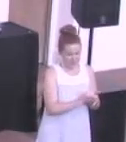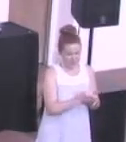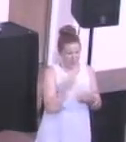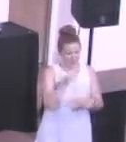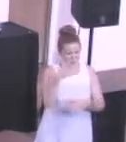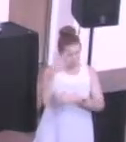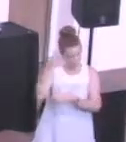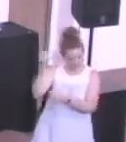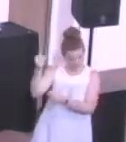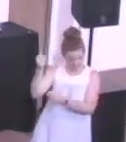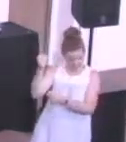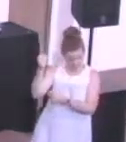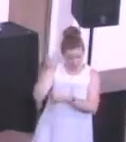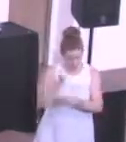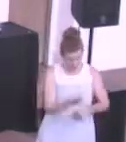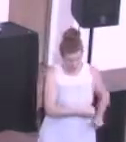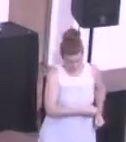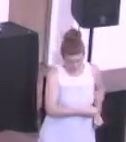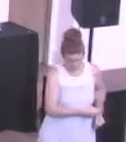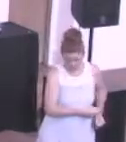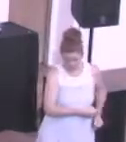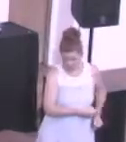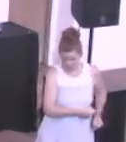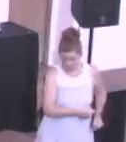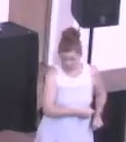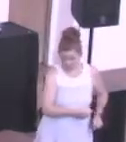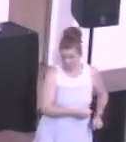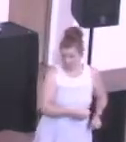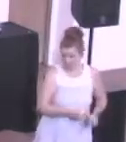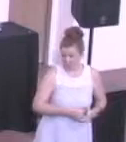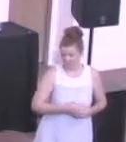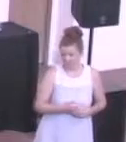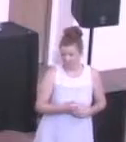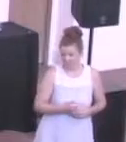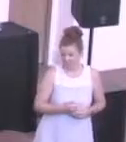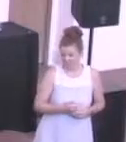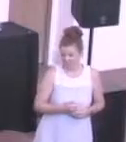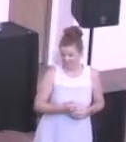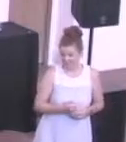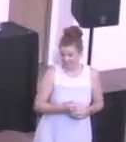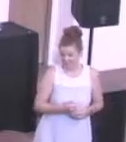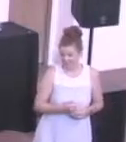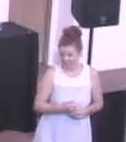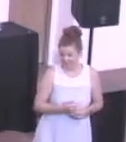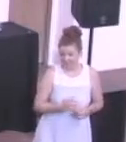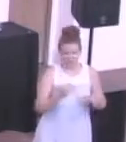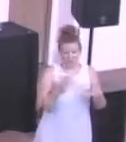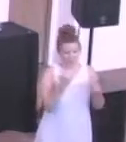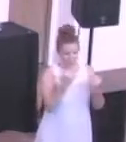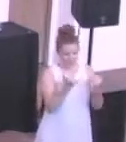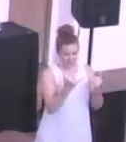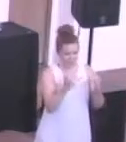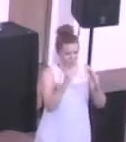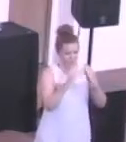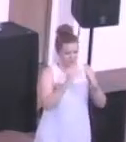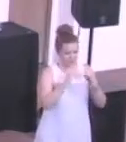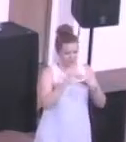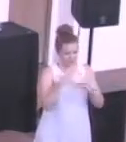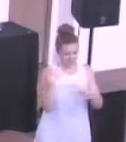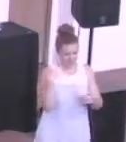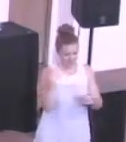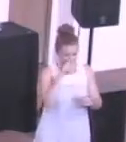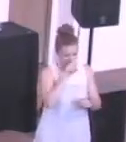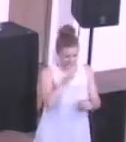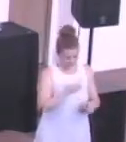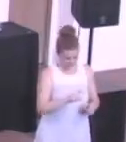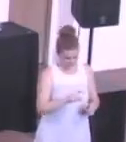Trust. Trust, trust. Right now there's towns in Texas that are flooded. There's people that are standing